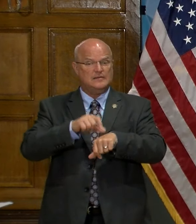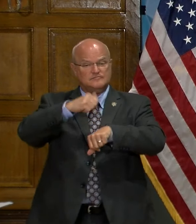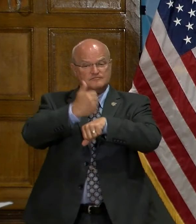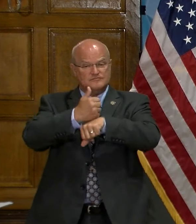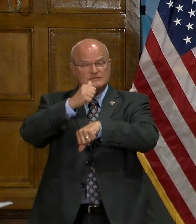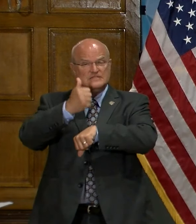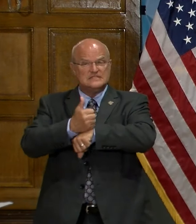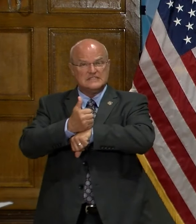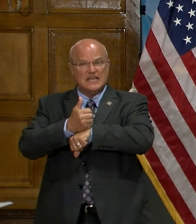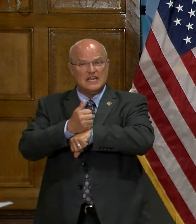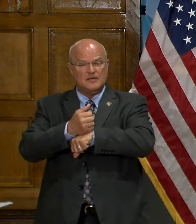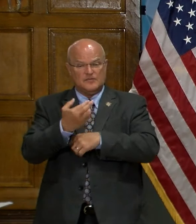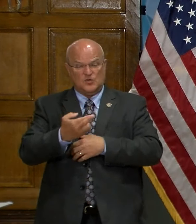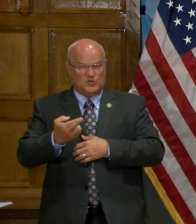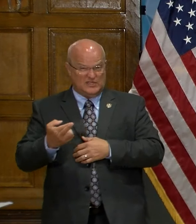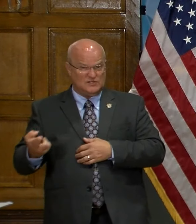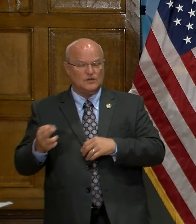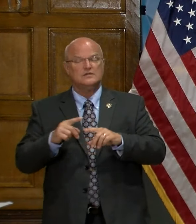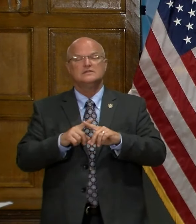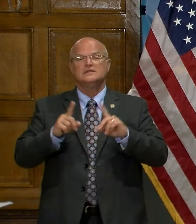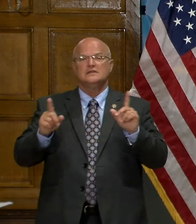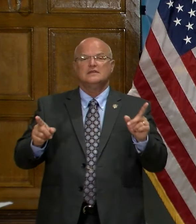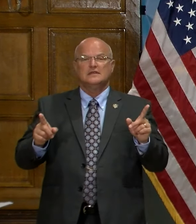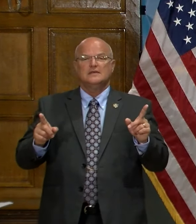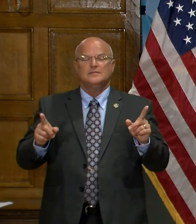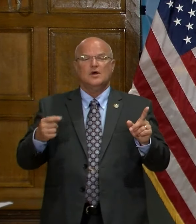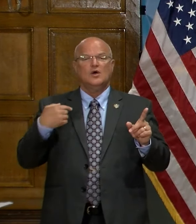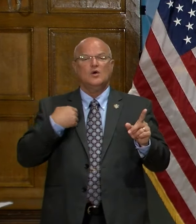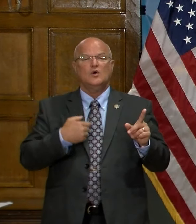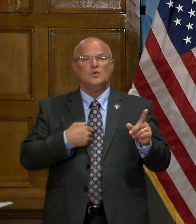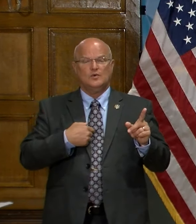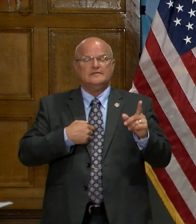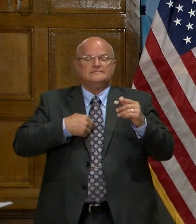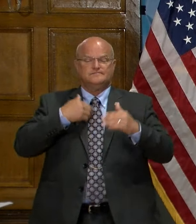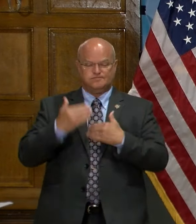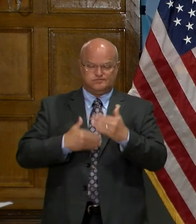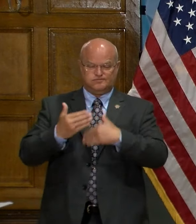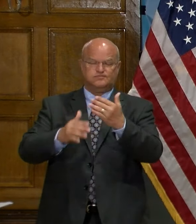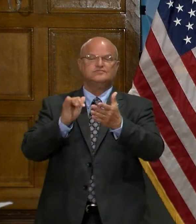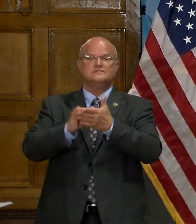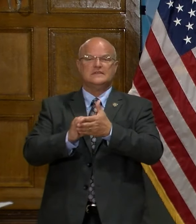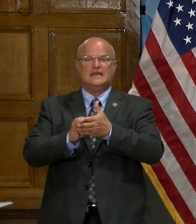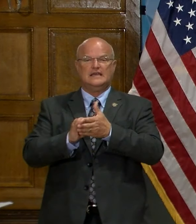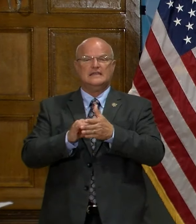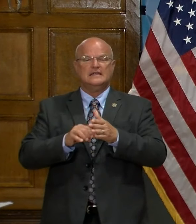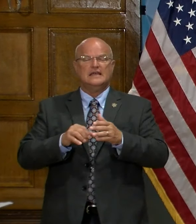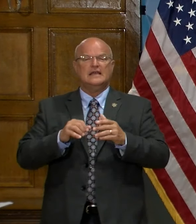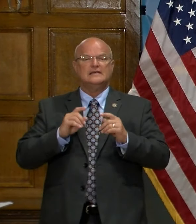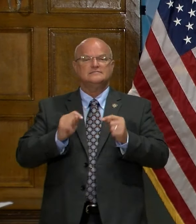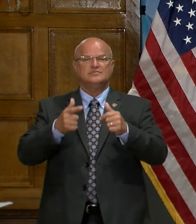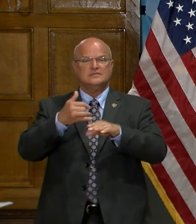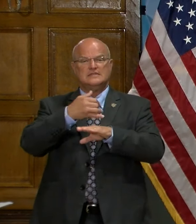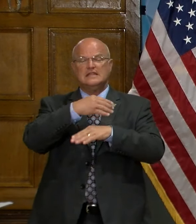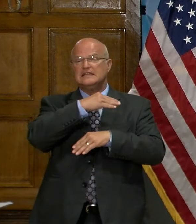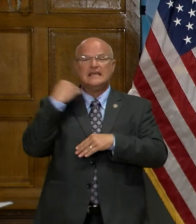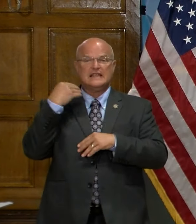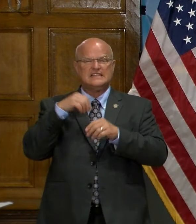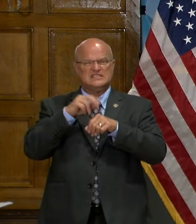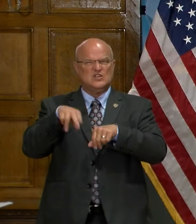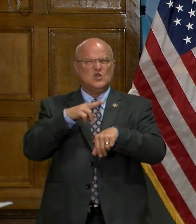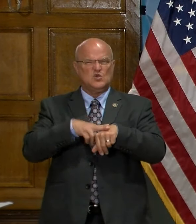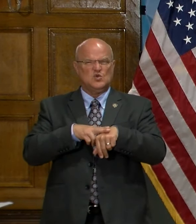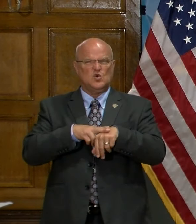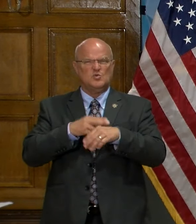set up the resources, but we've expedited that and we've accelerated those deadlines. That's in a